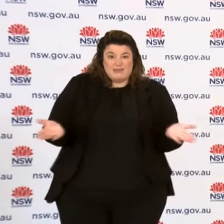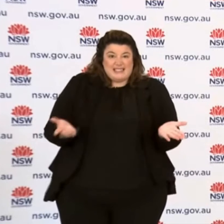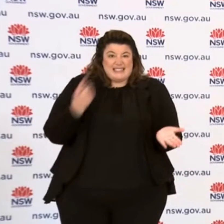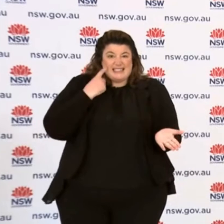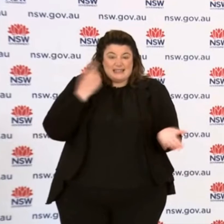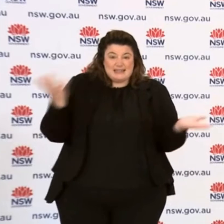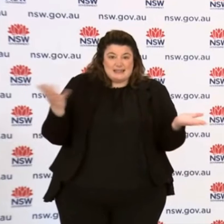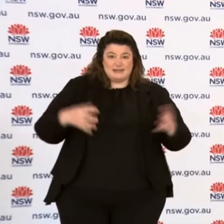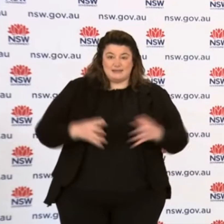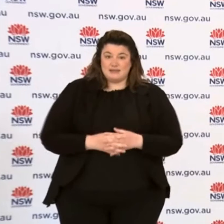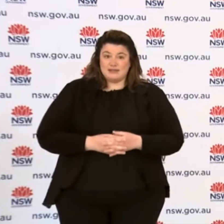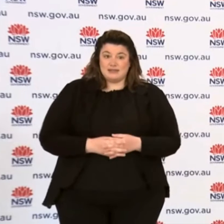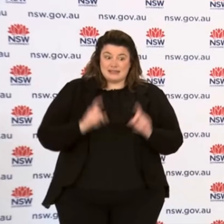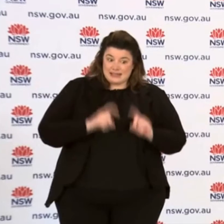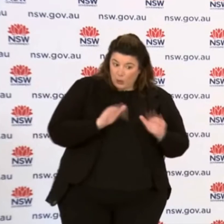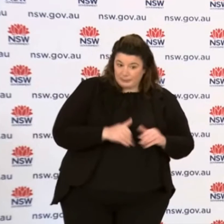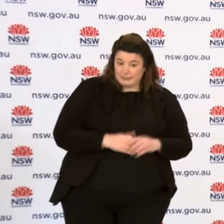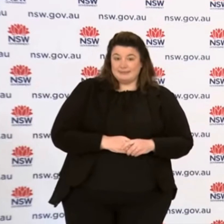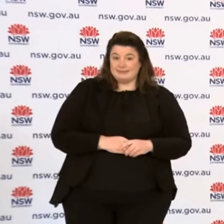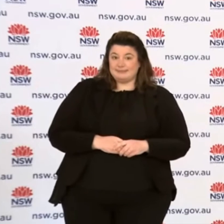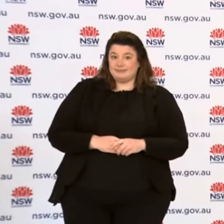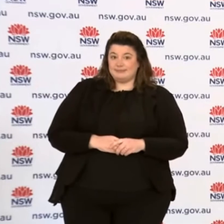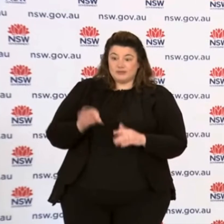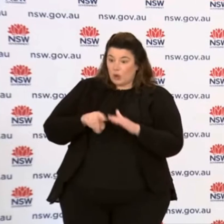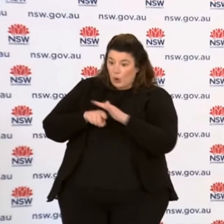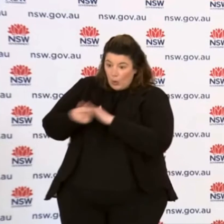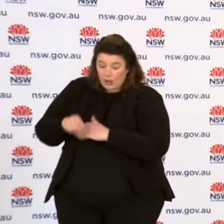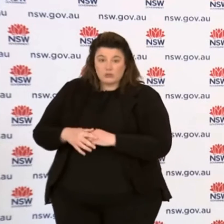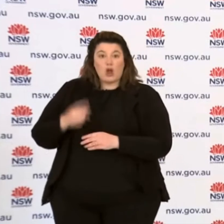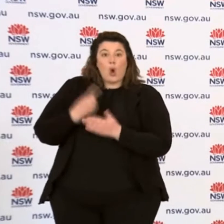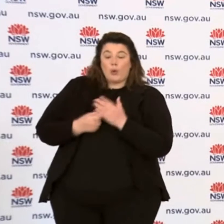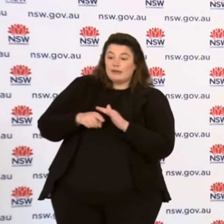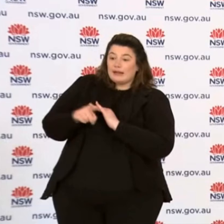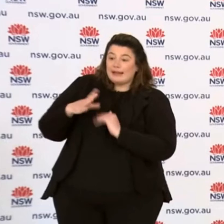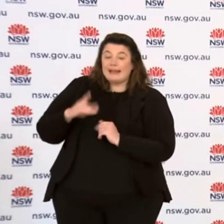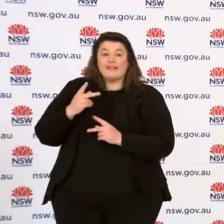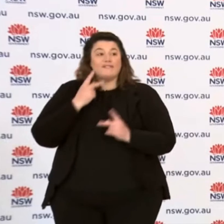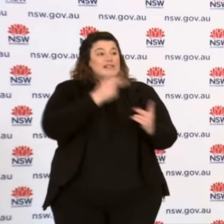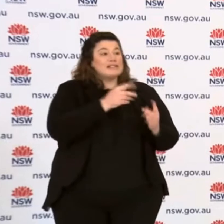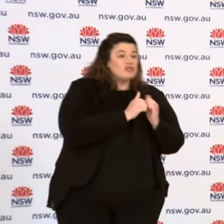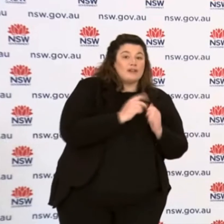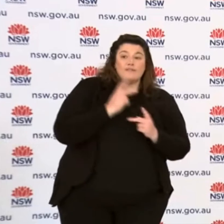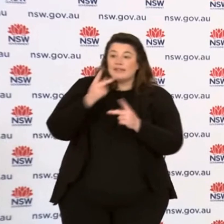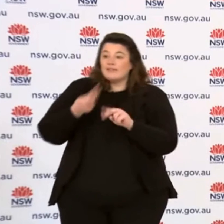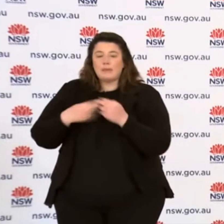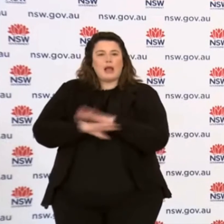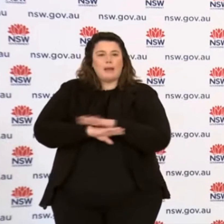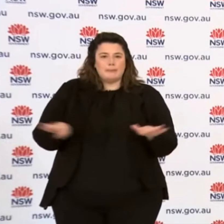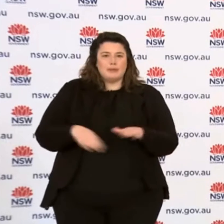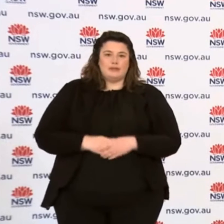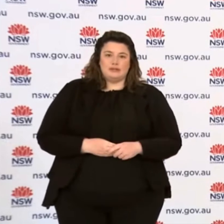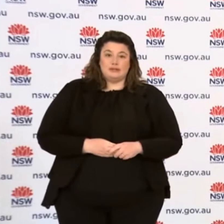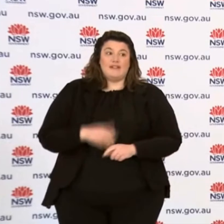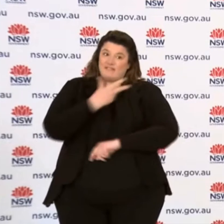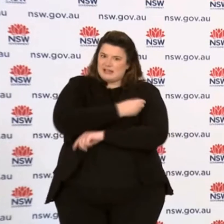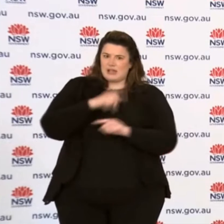pretty well everybody. Stay at home, don't go out unless you have to, don't go and visit another household, and get vaccinated. And the vaccinations are picking